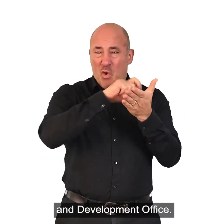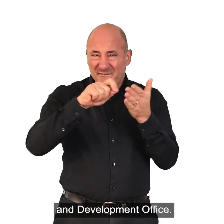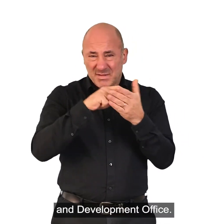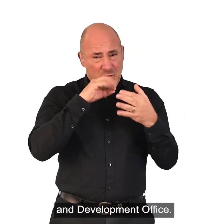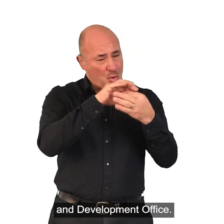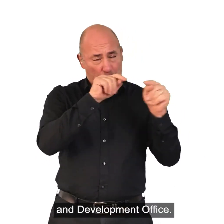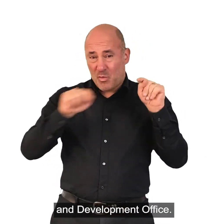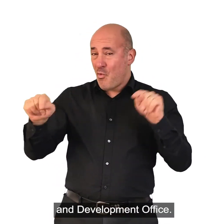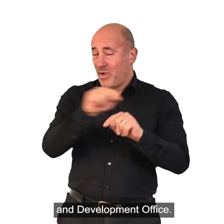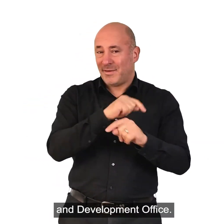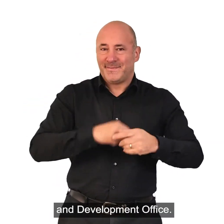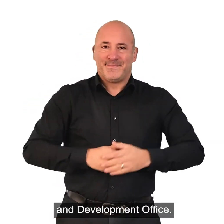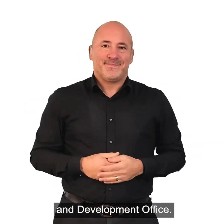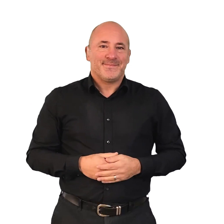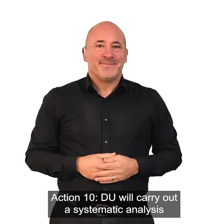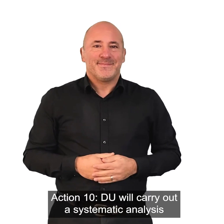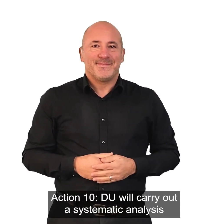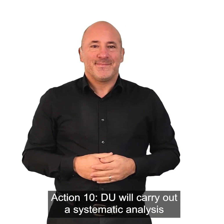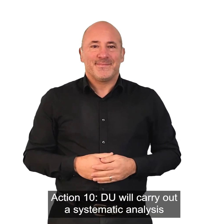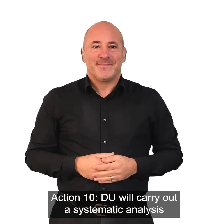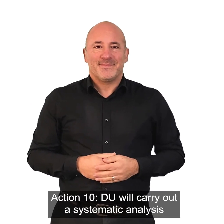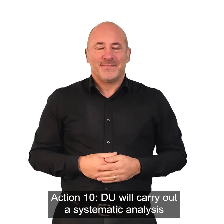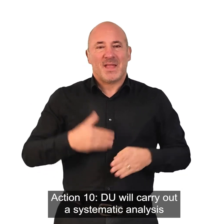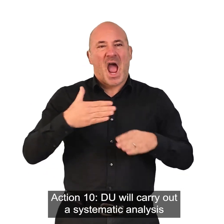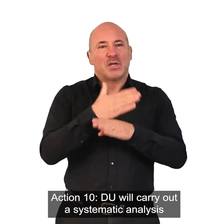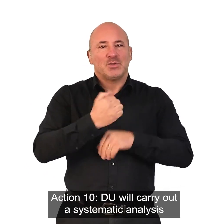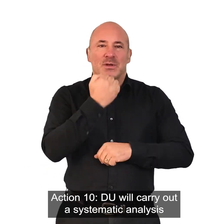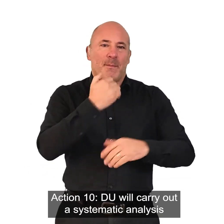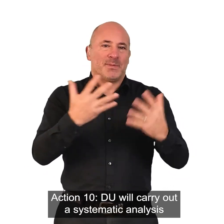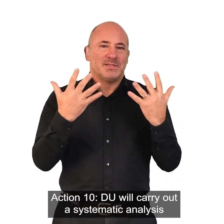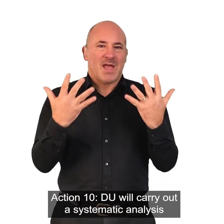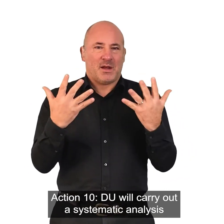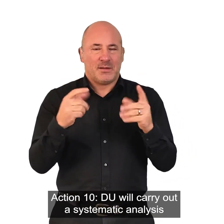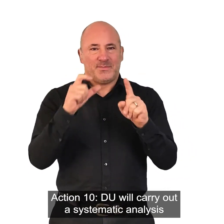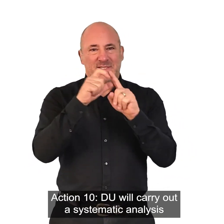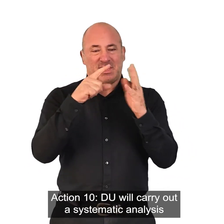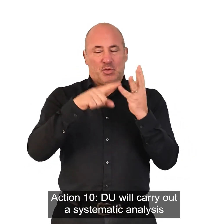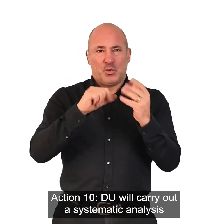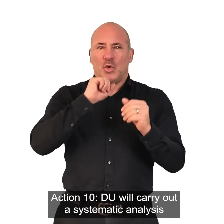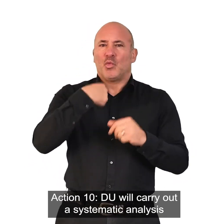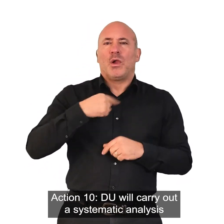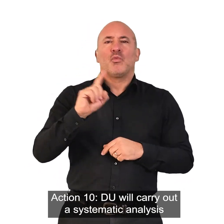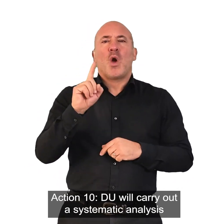Office. Action 10. DU will carry out a systematic analysis